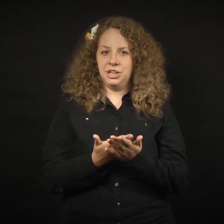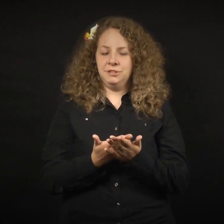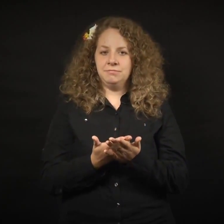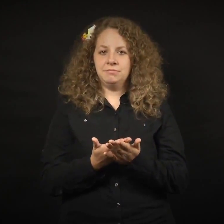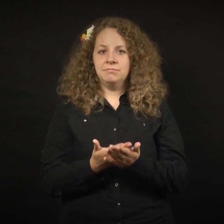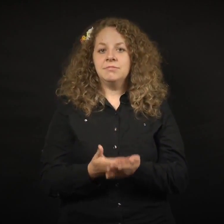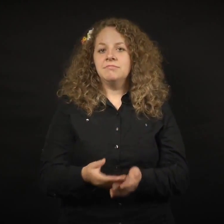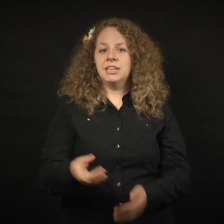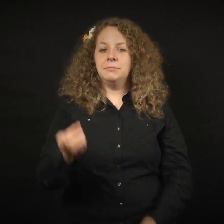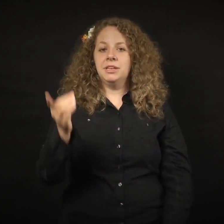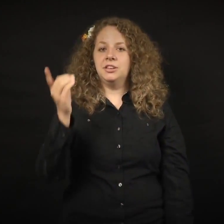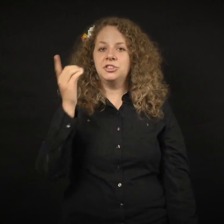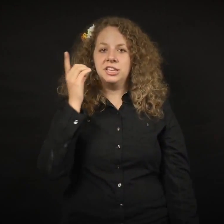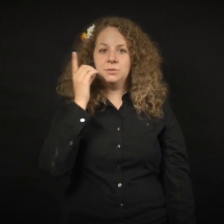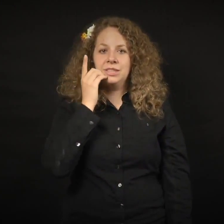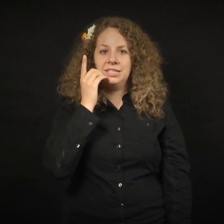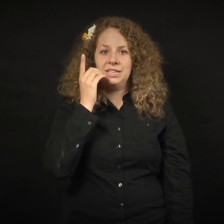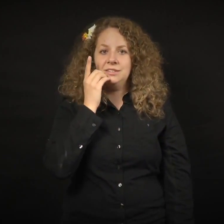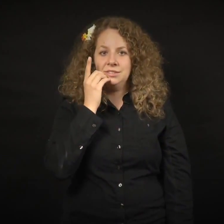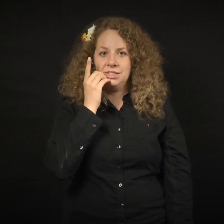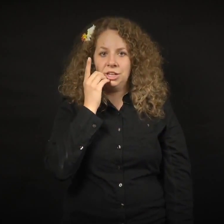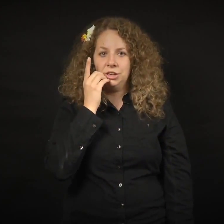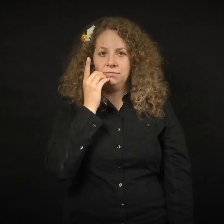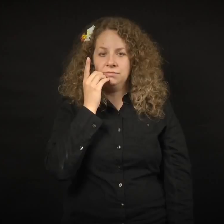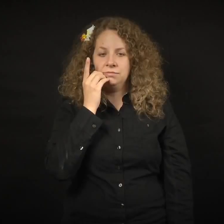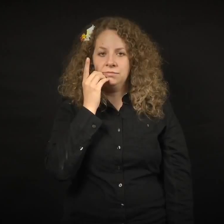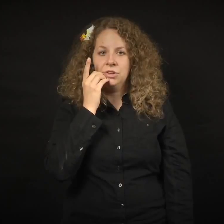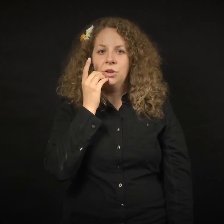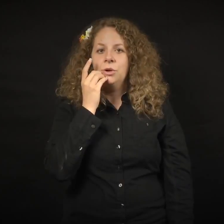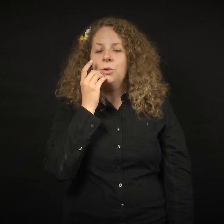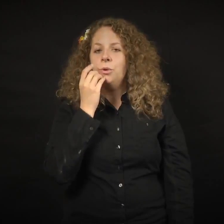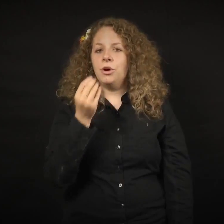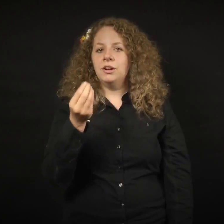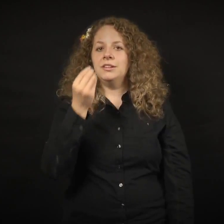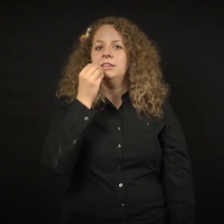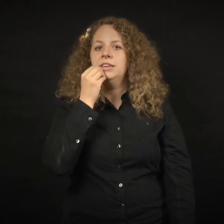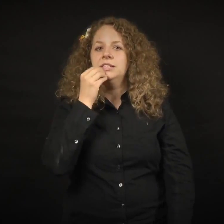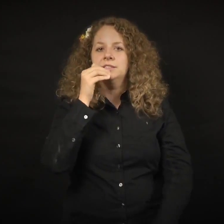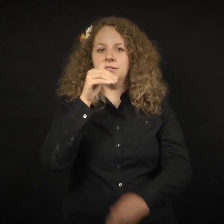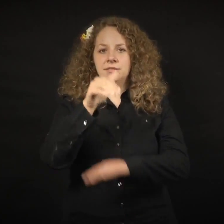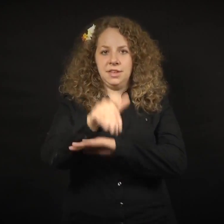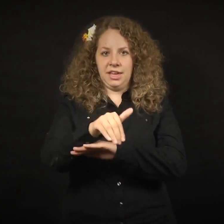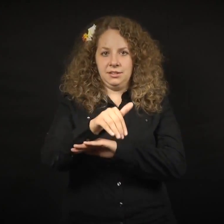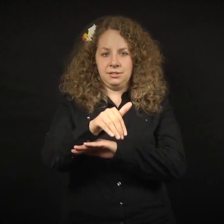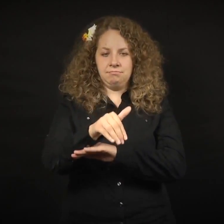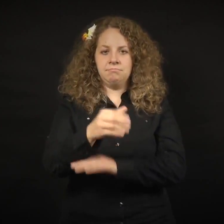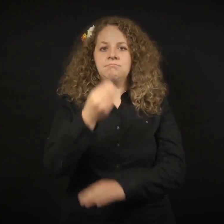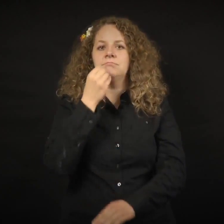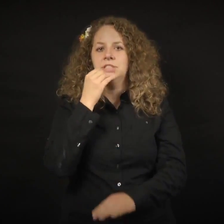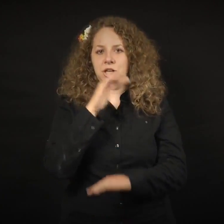Dinner can be initialized with a D, dinner, or eat, night, dinner,